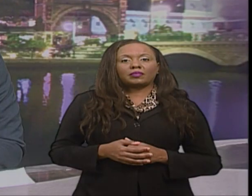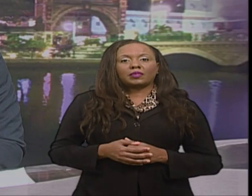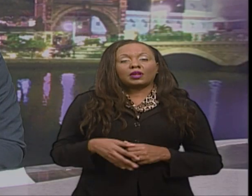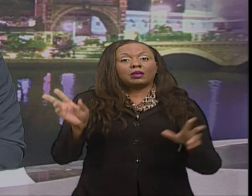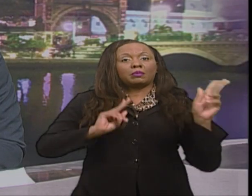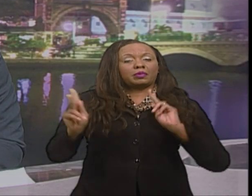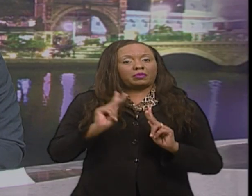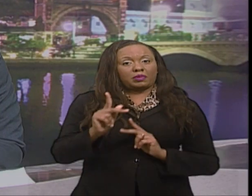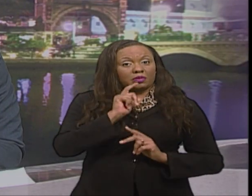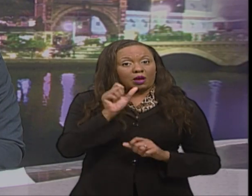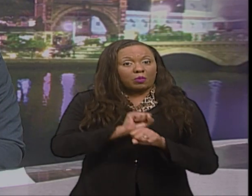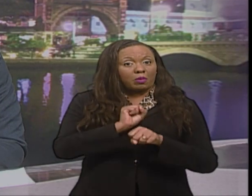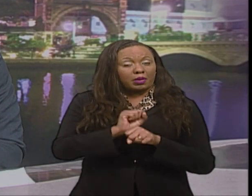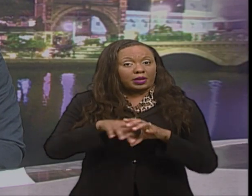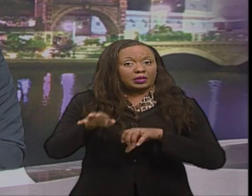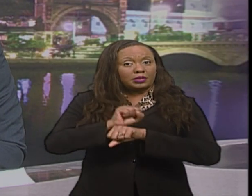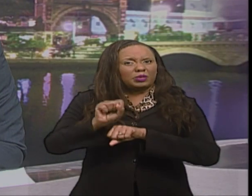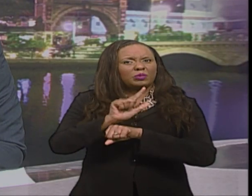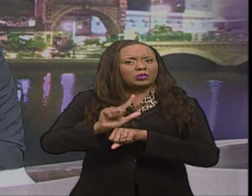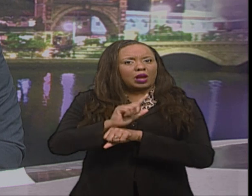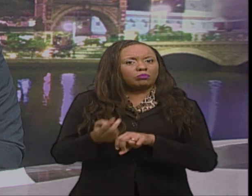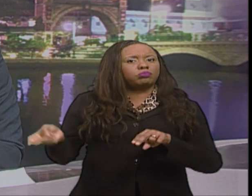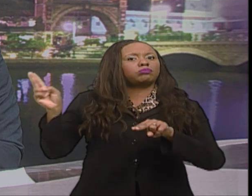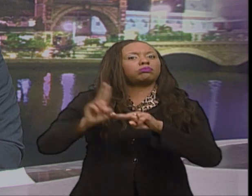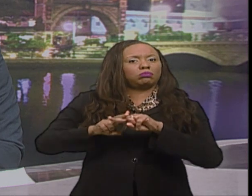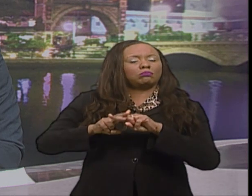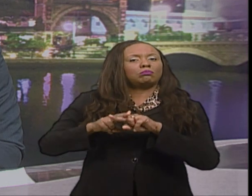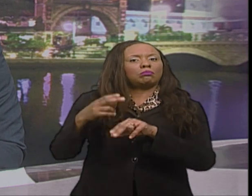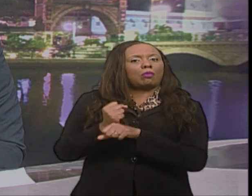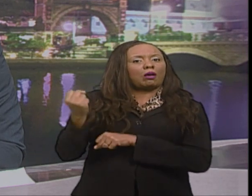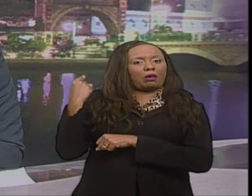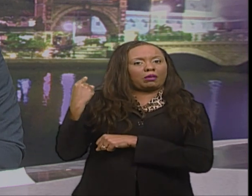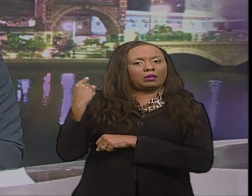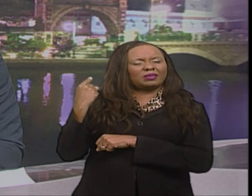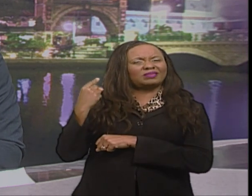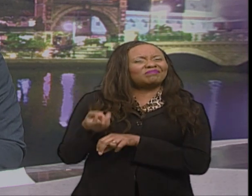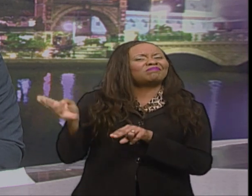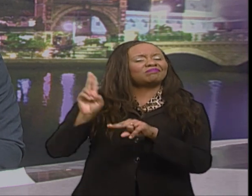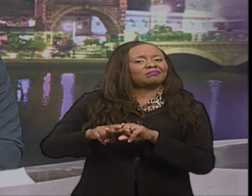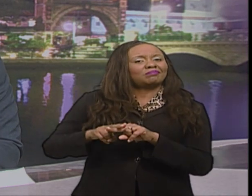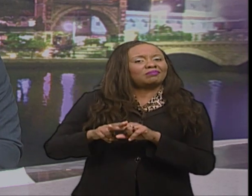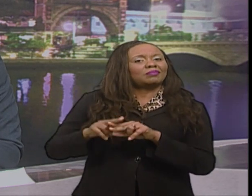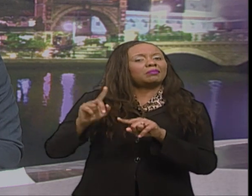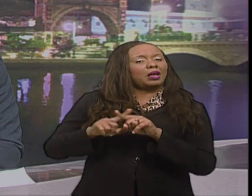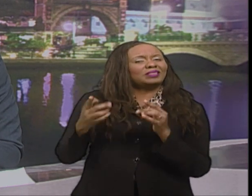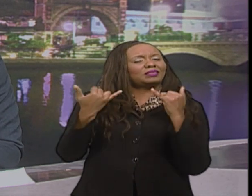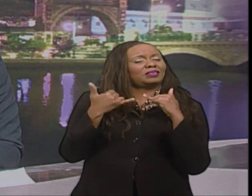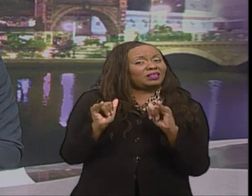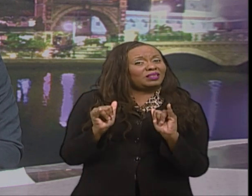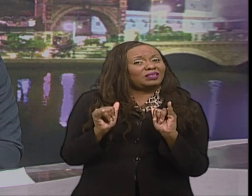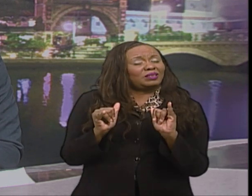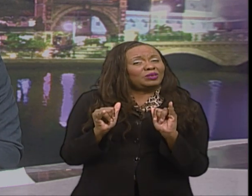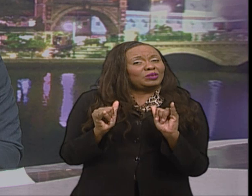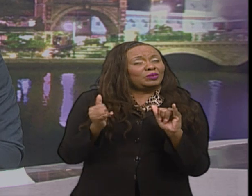The unemployment rate in St. Lucia rose sharply in the fourth quarter of 2017. Despite the increase, the overall unemployment rate